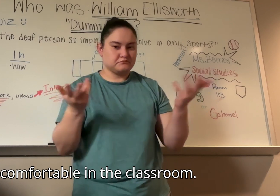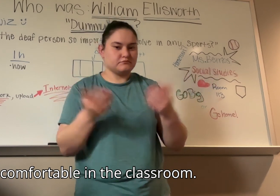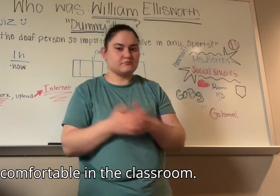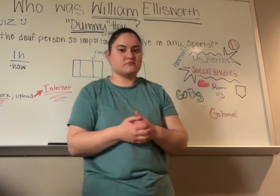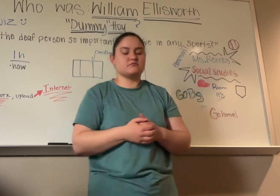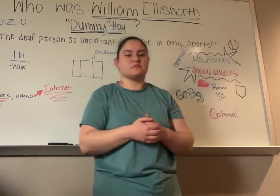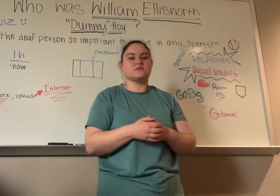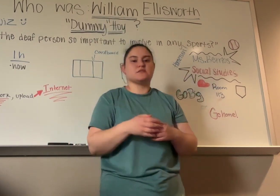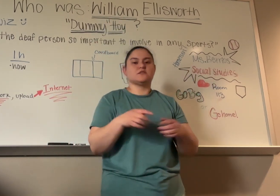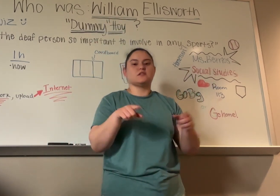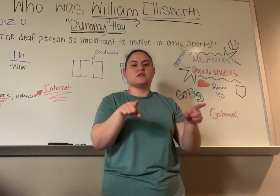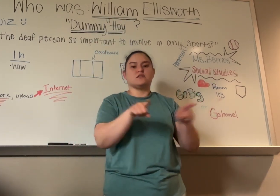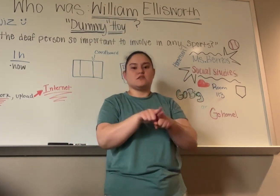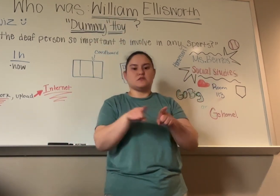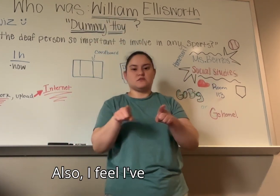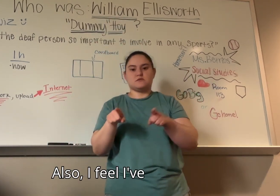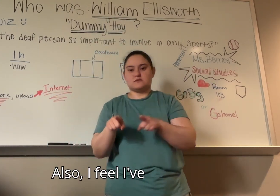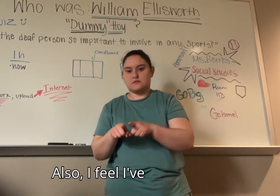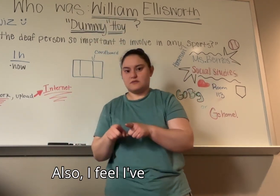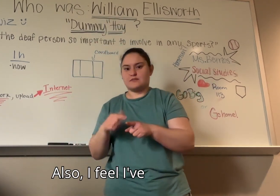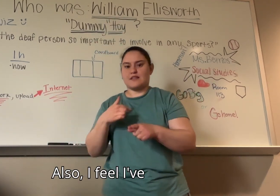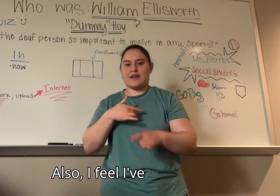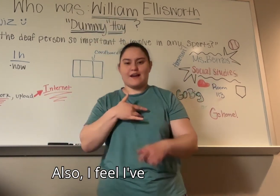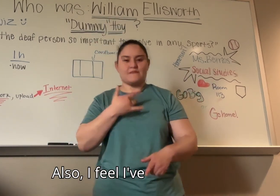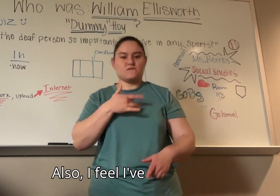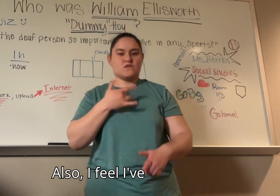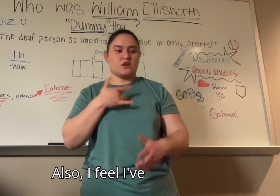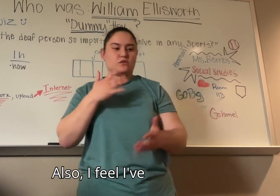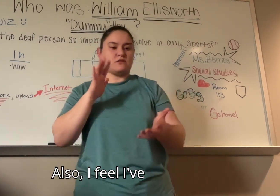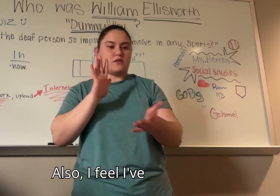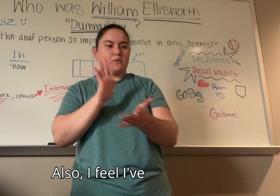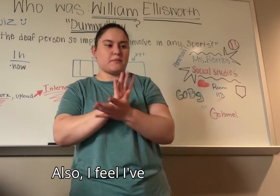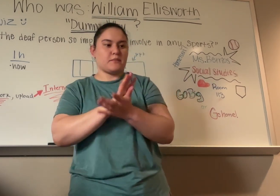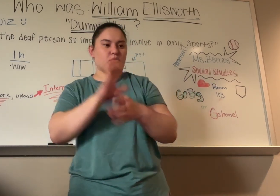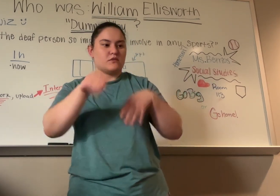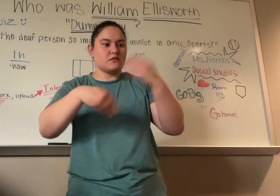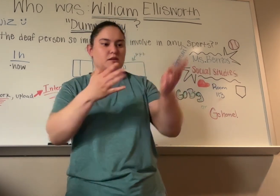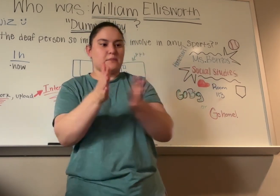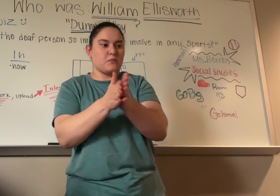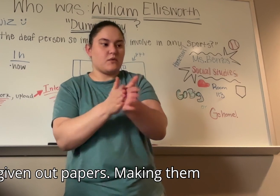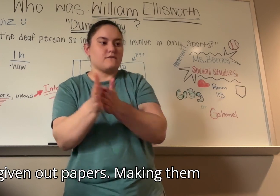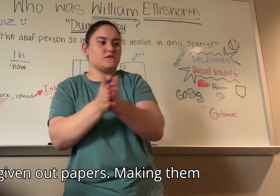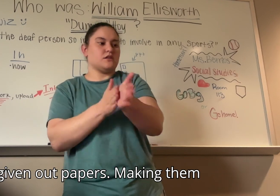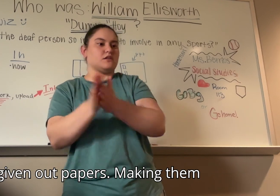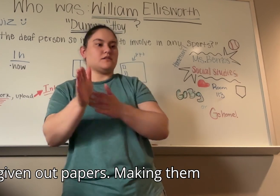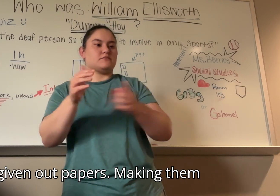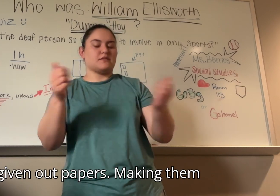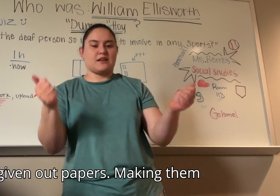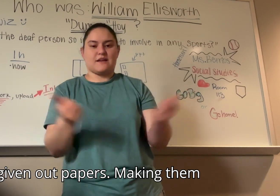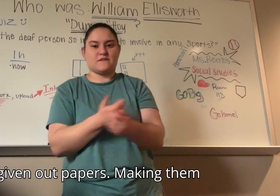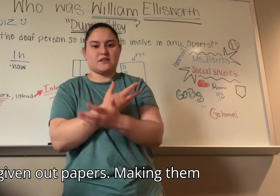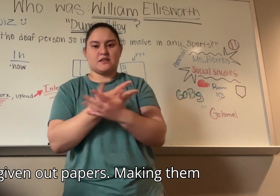classroom. Also, I feel giving out papers,